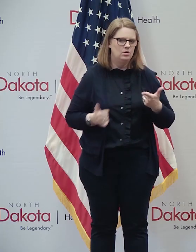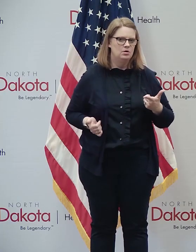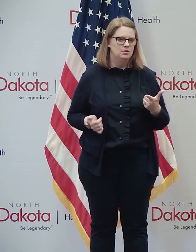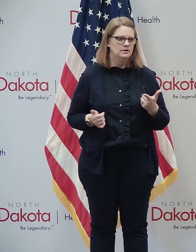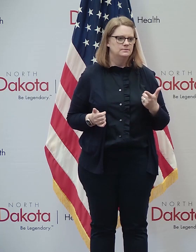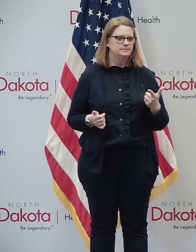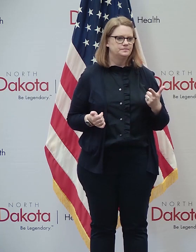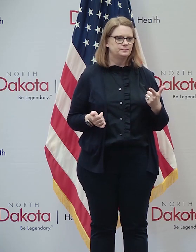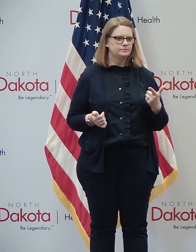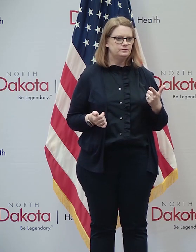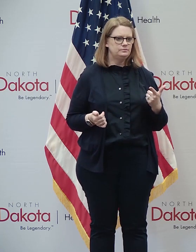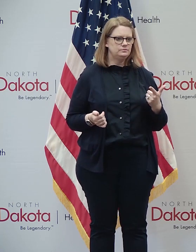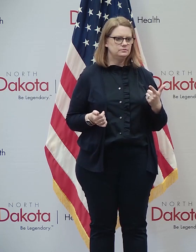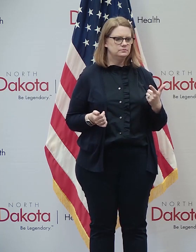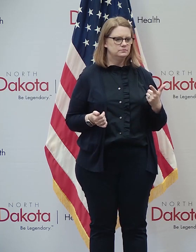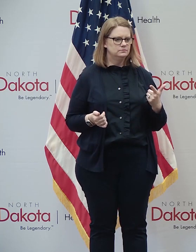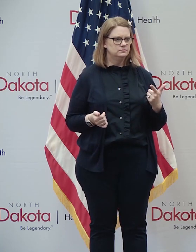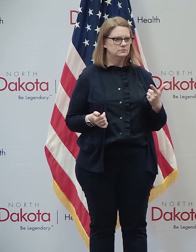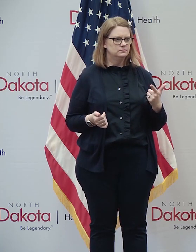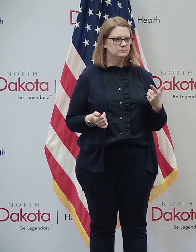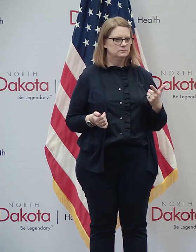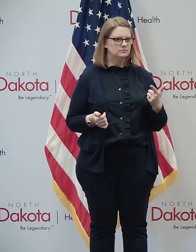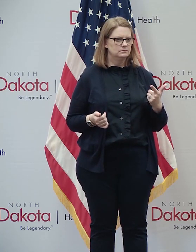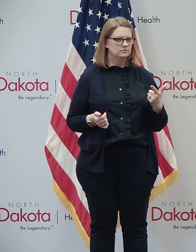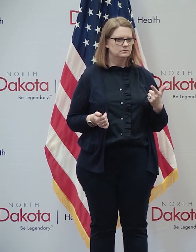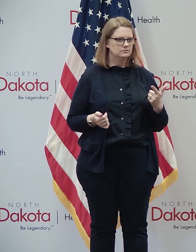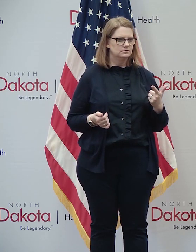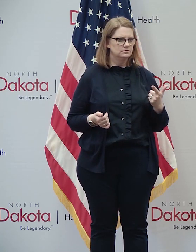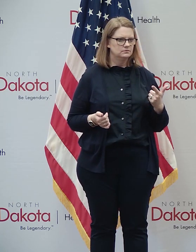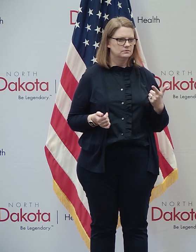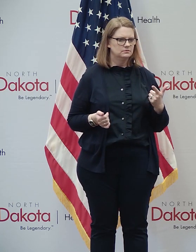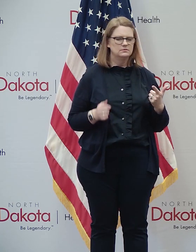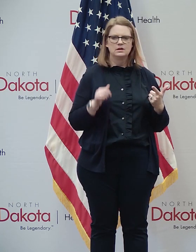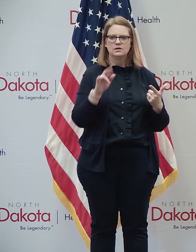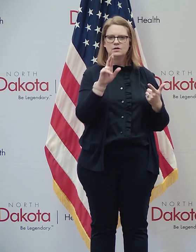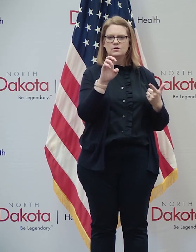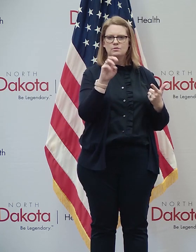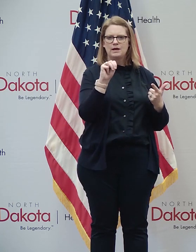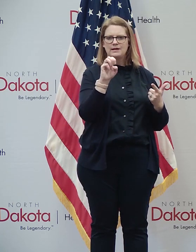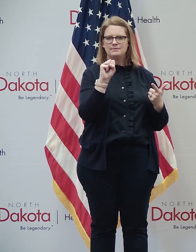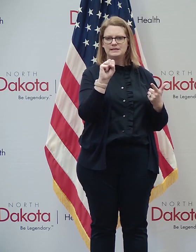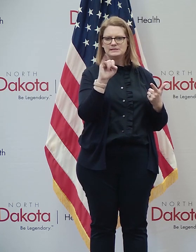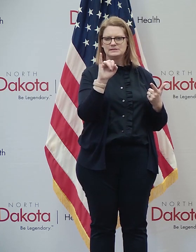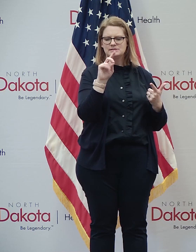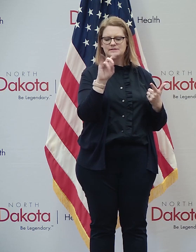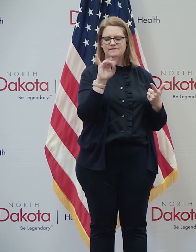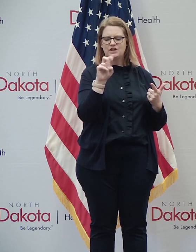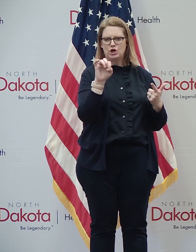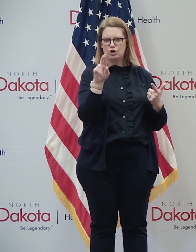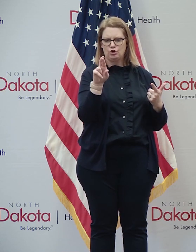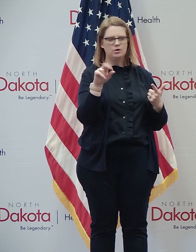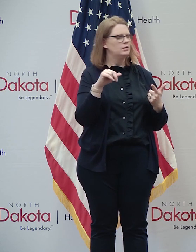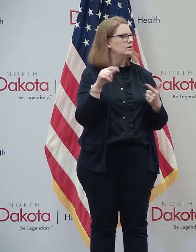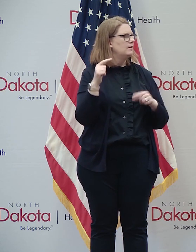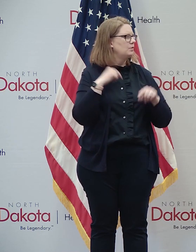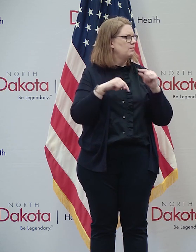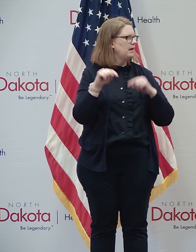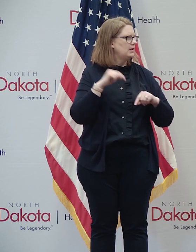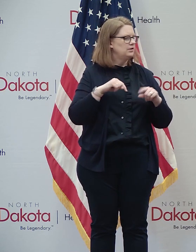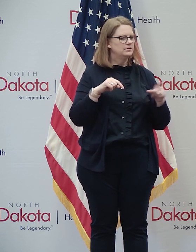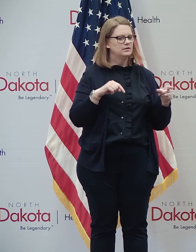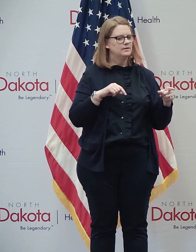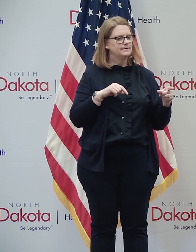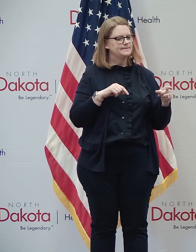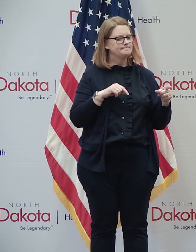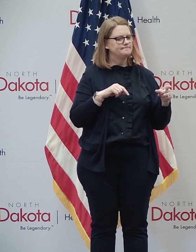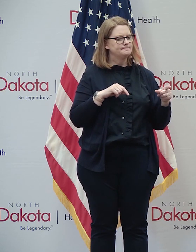questions. We're going to go with Dave, and then we're going to go online, and then we'll drug, and when do you expect it, and how